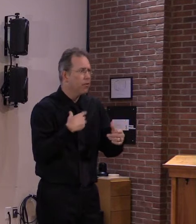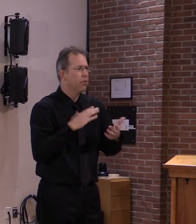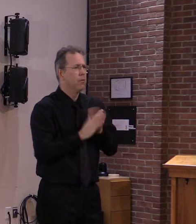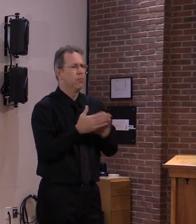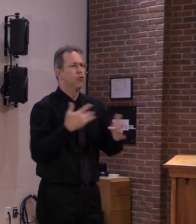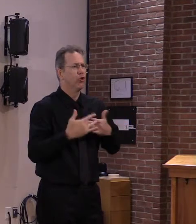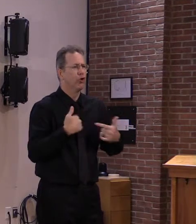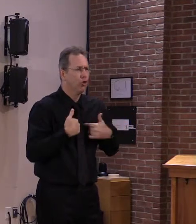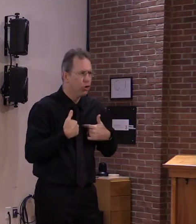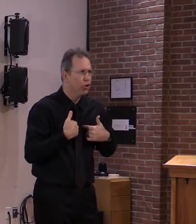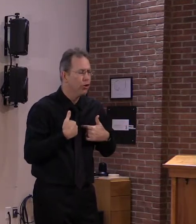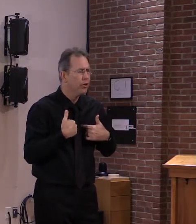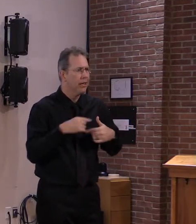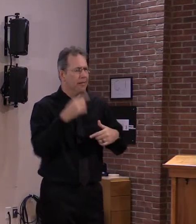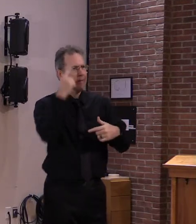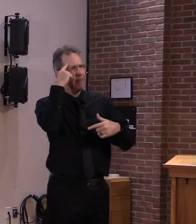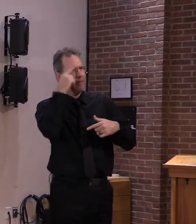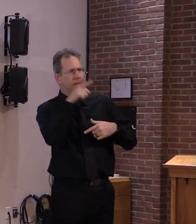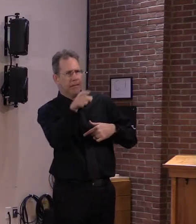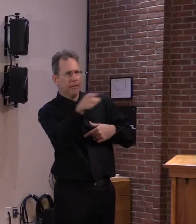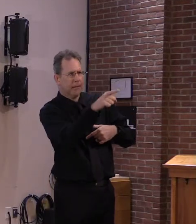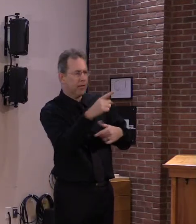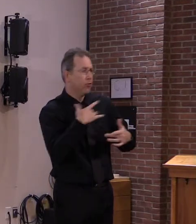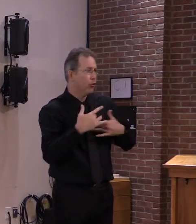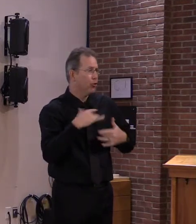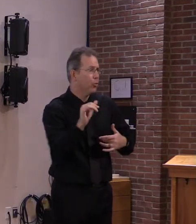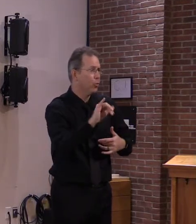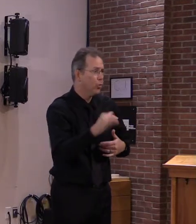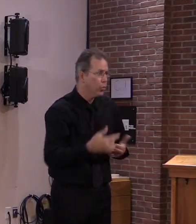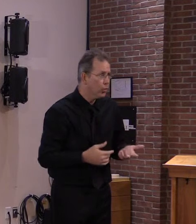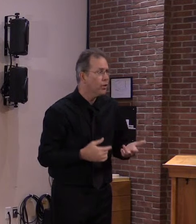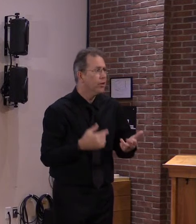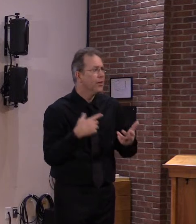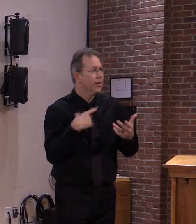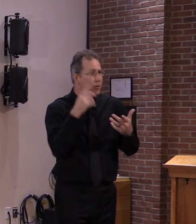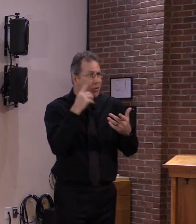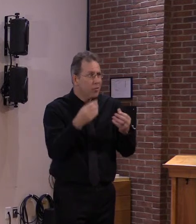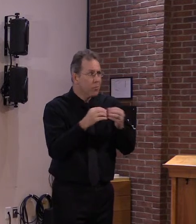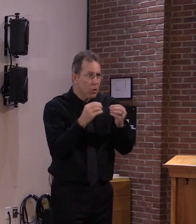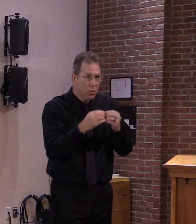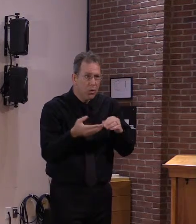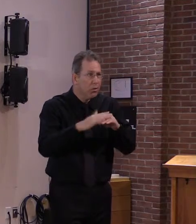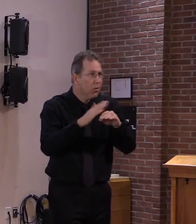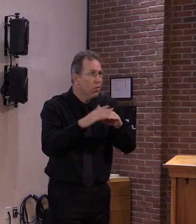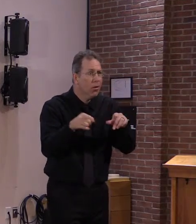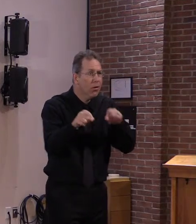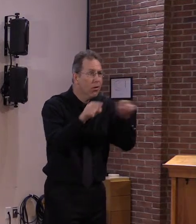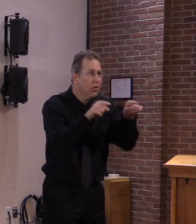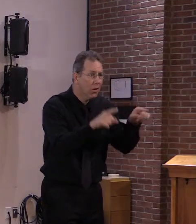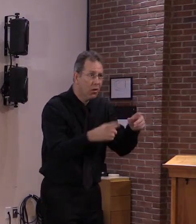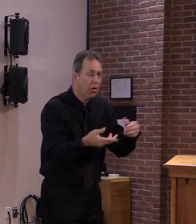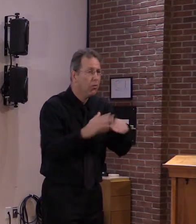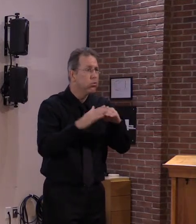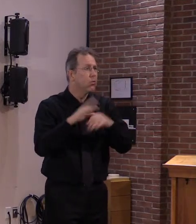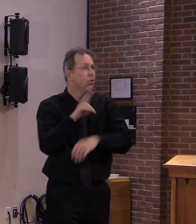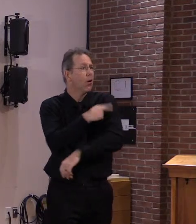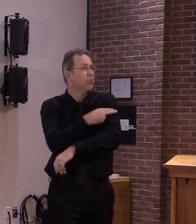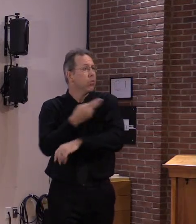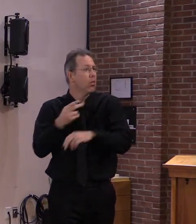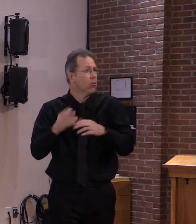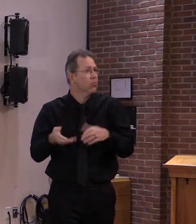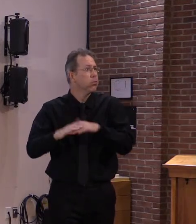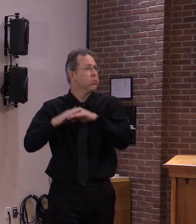this underscores how willing Vermonters are to do what it takes to keep our communities and our schools safe. Our focus for the next